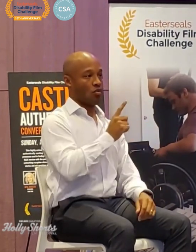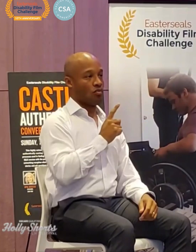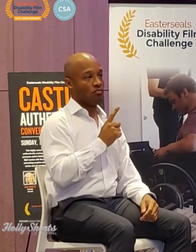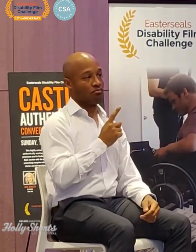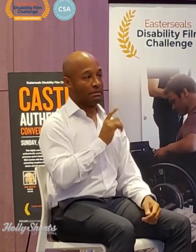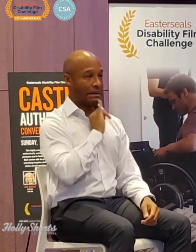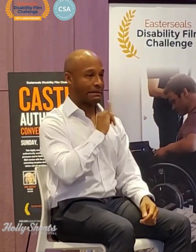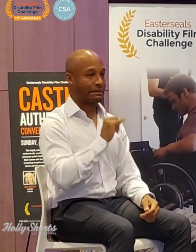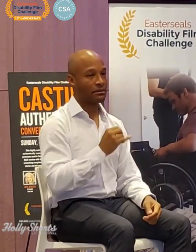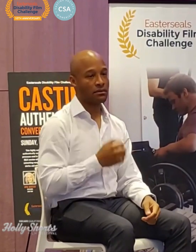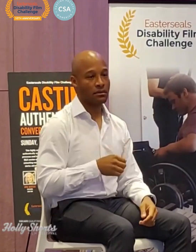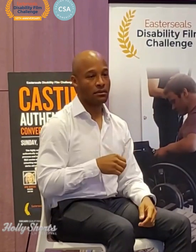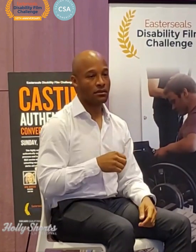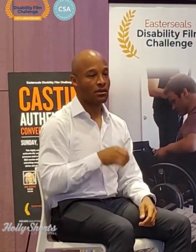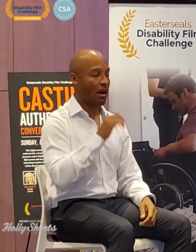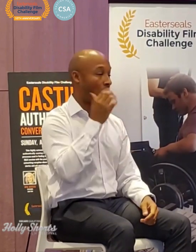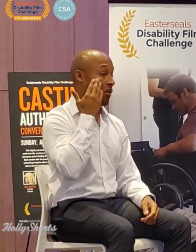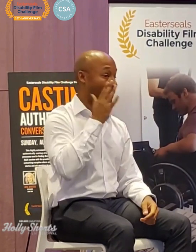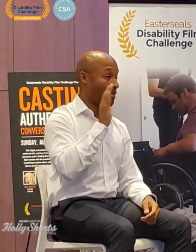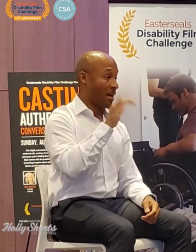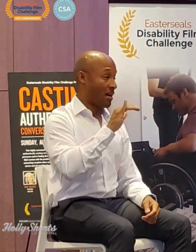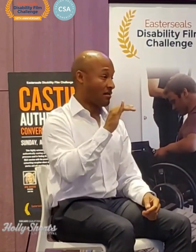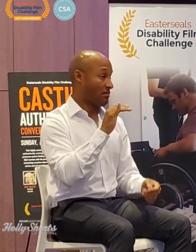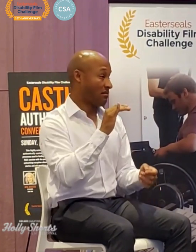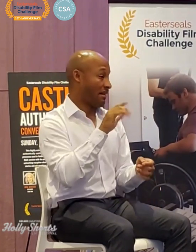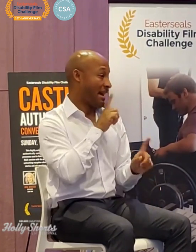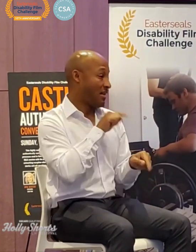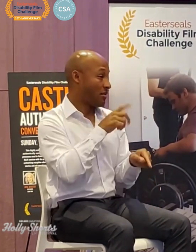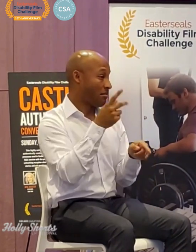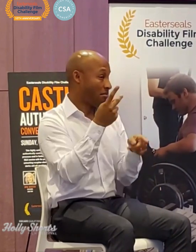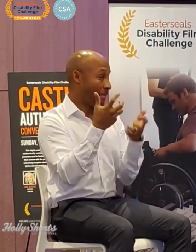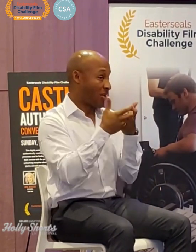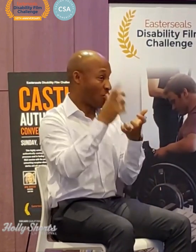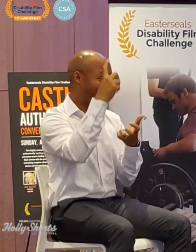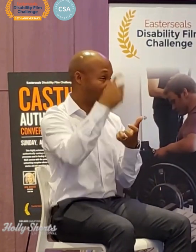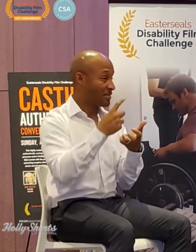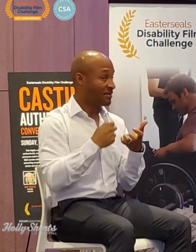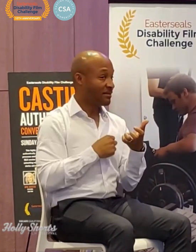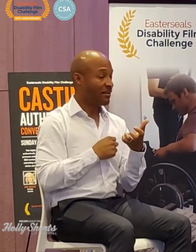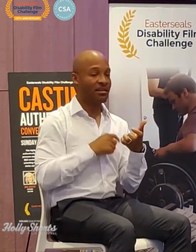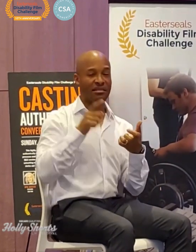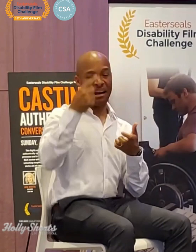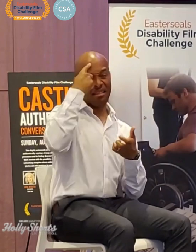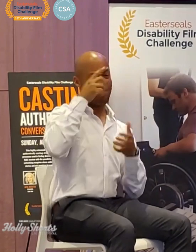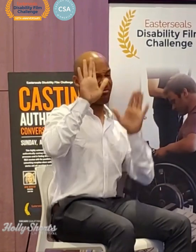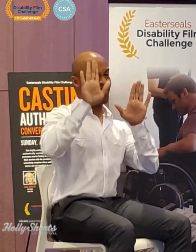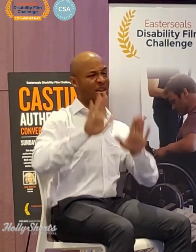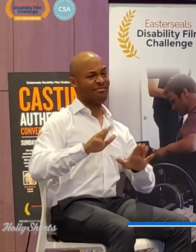if that's the kind of answer you were looking for, but I think it's great. Great. Mary?